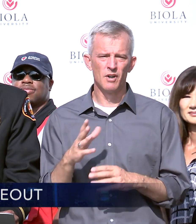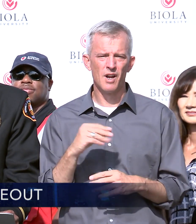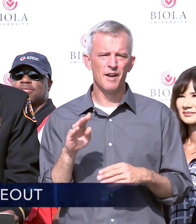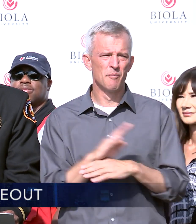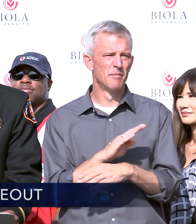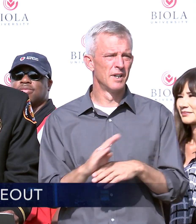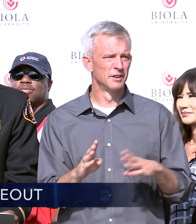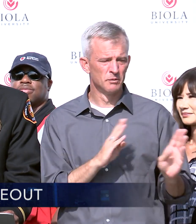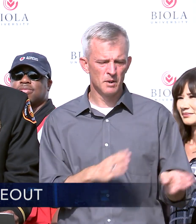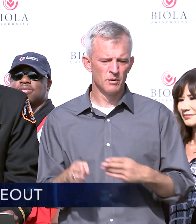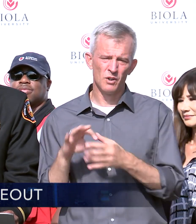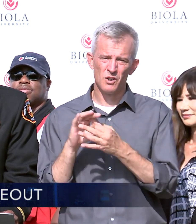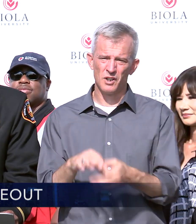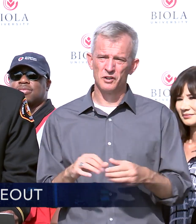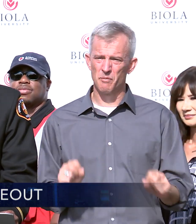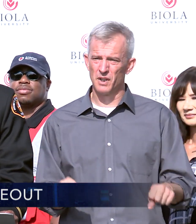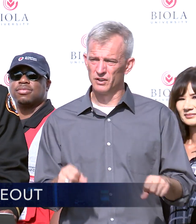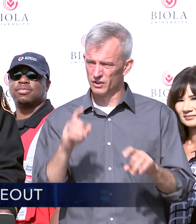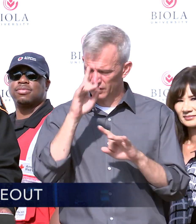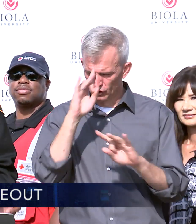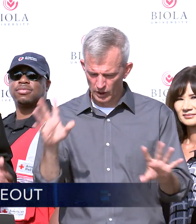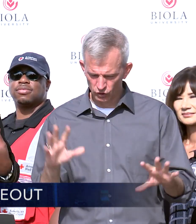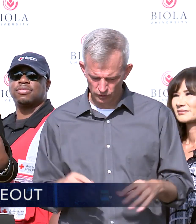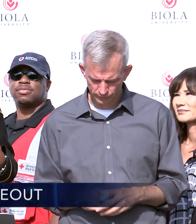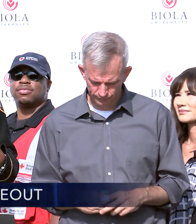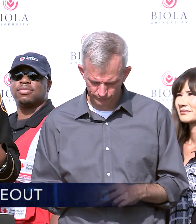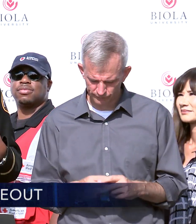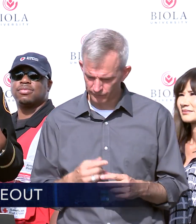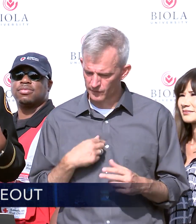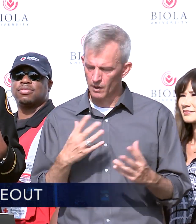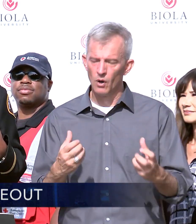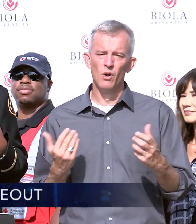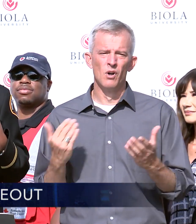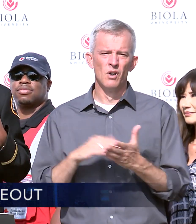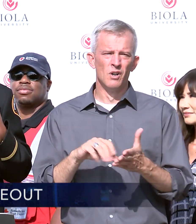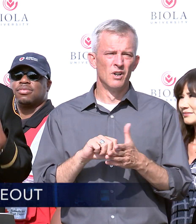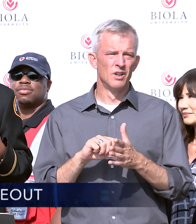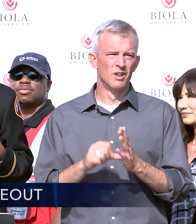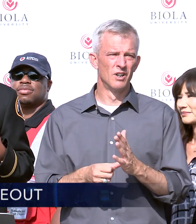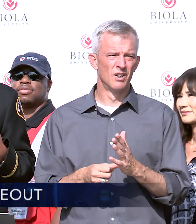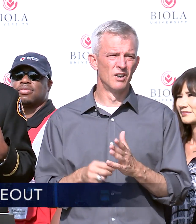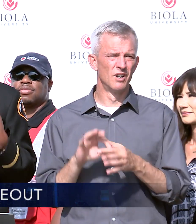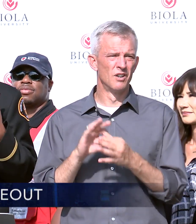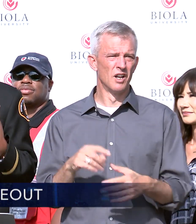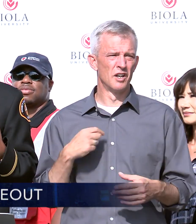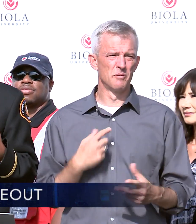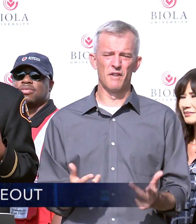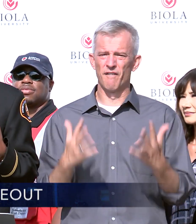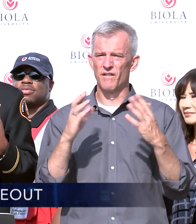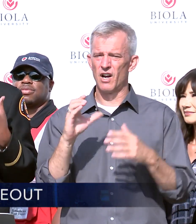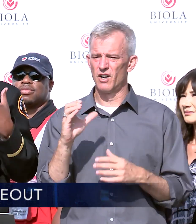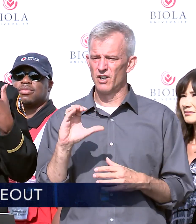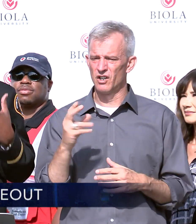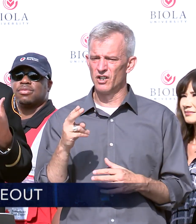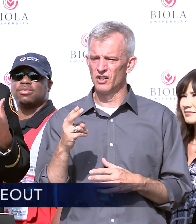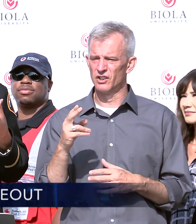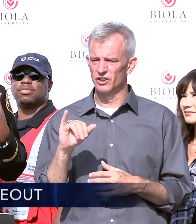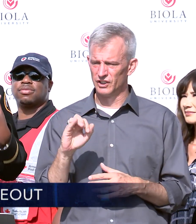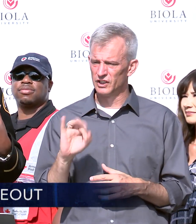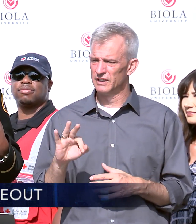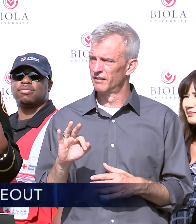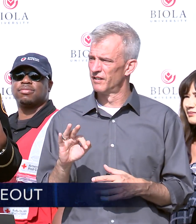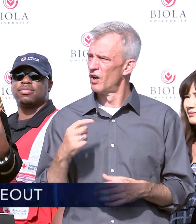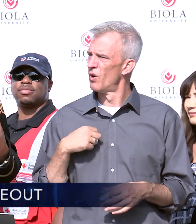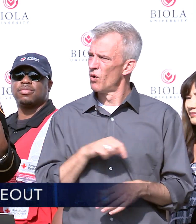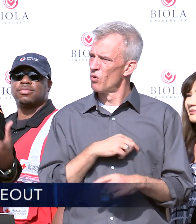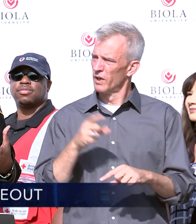relation to a potential disaster. I would like to reemphasize, as it relates to me being the fire chief and our firefighters, that we can't